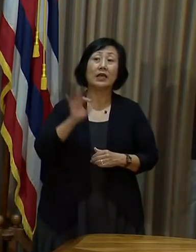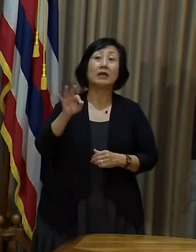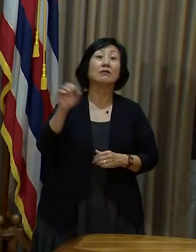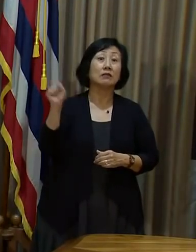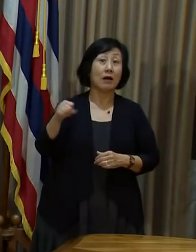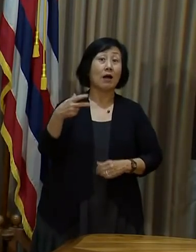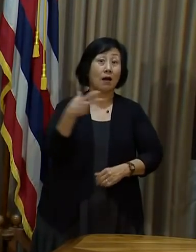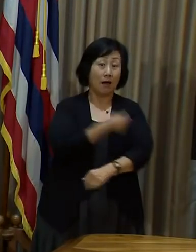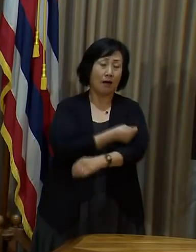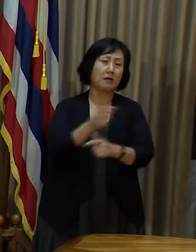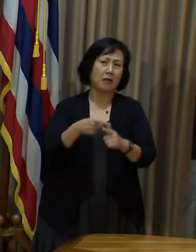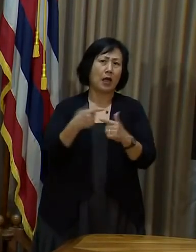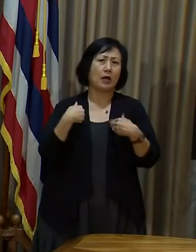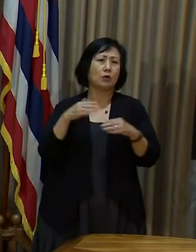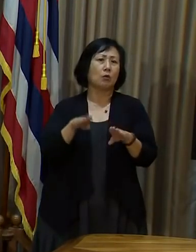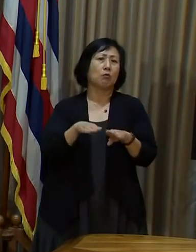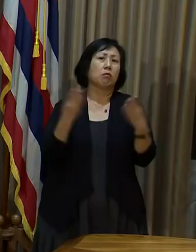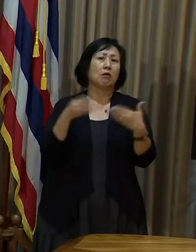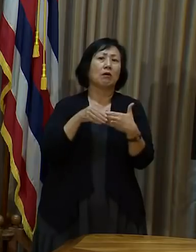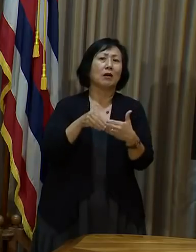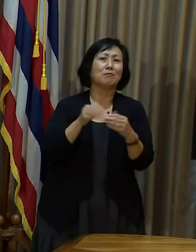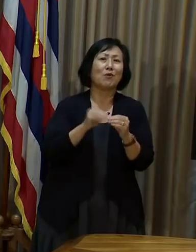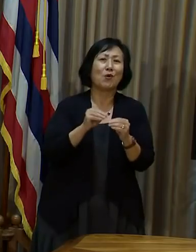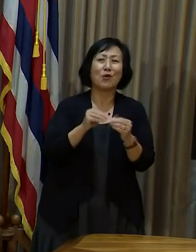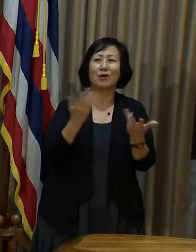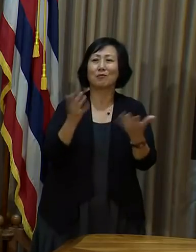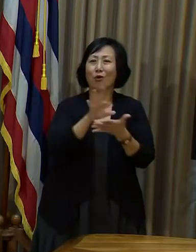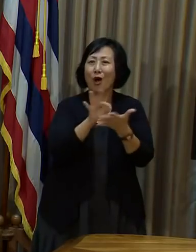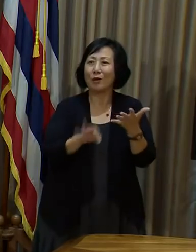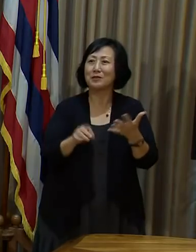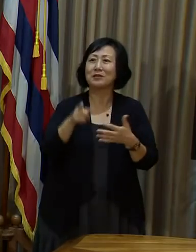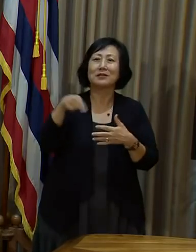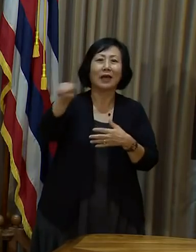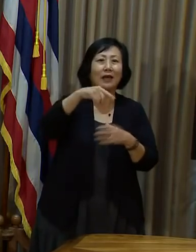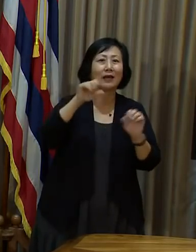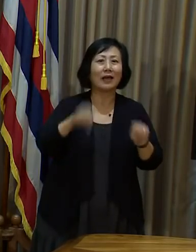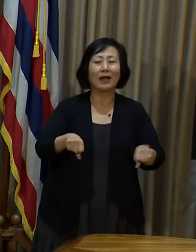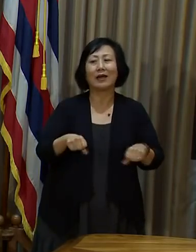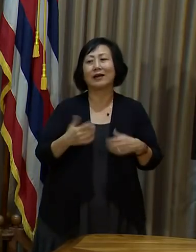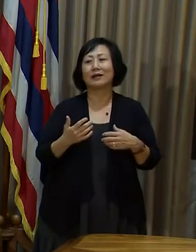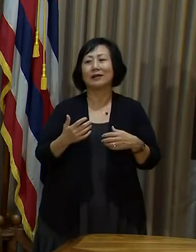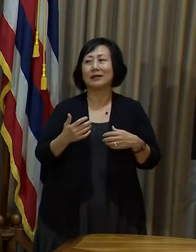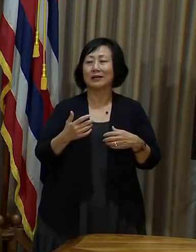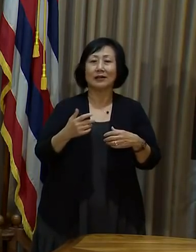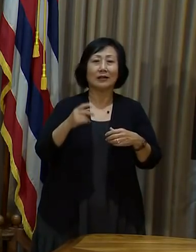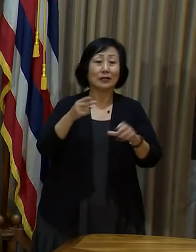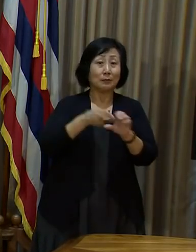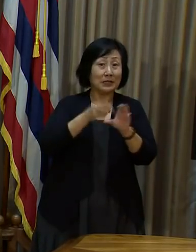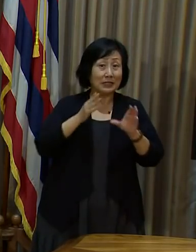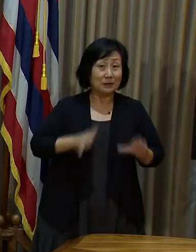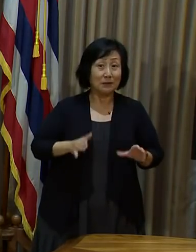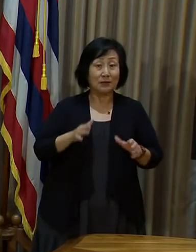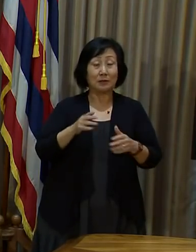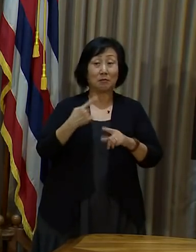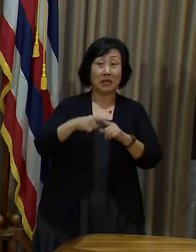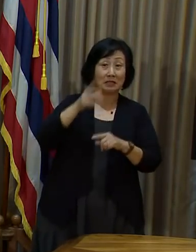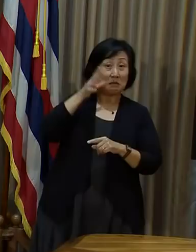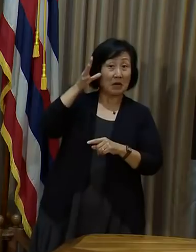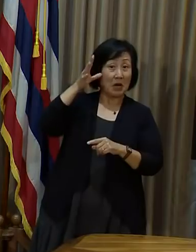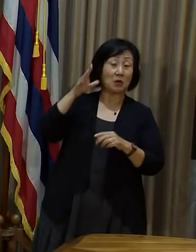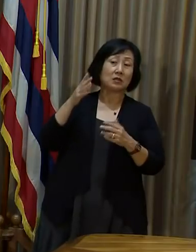options that would continue to allow that the participants and the